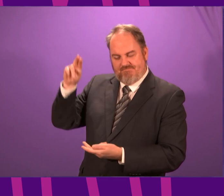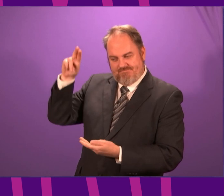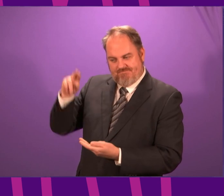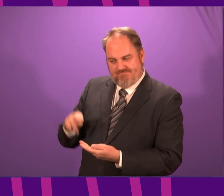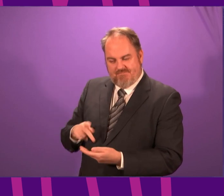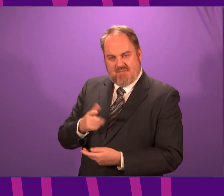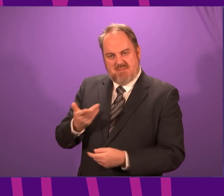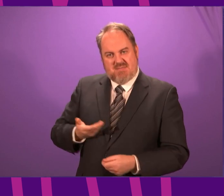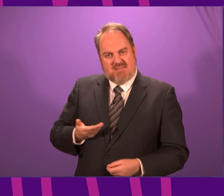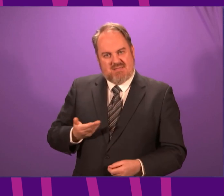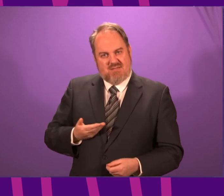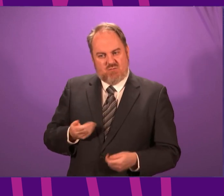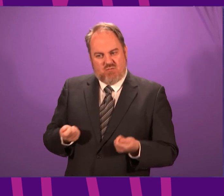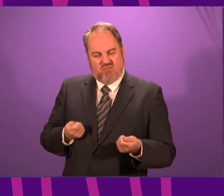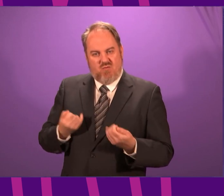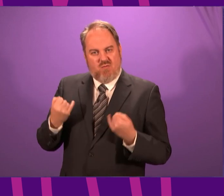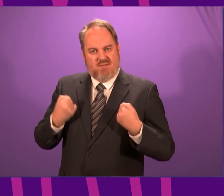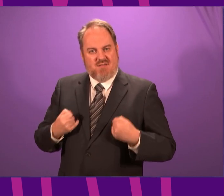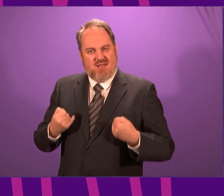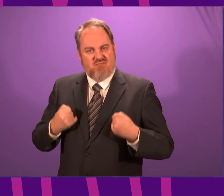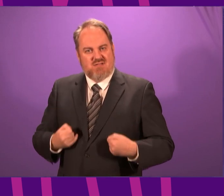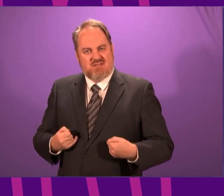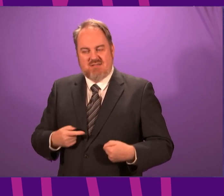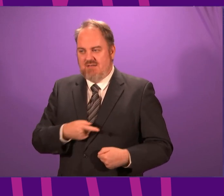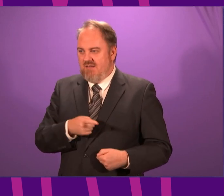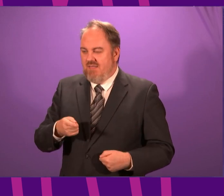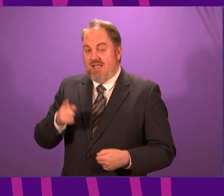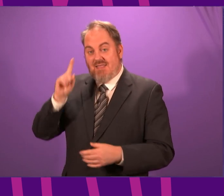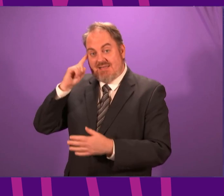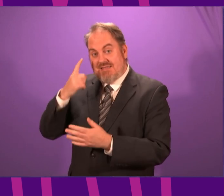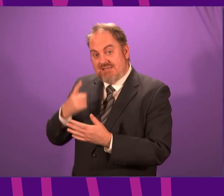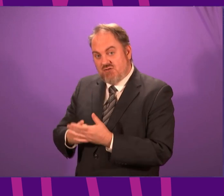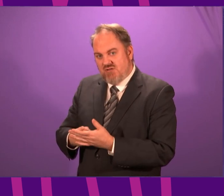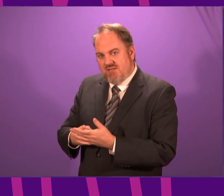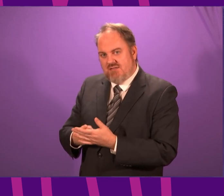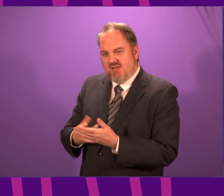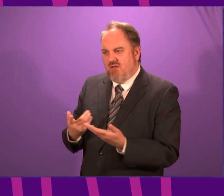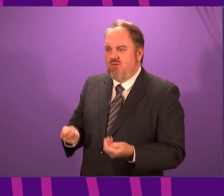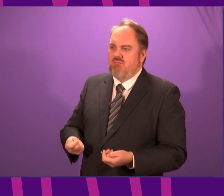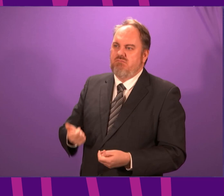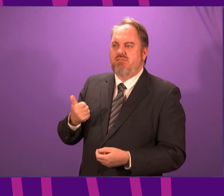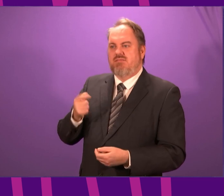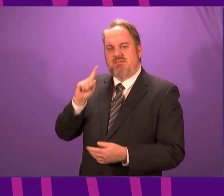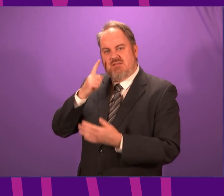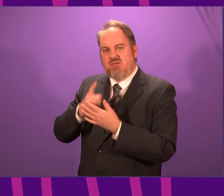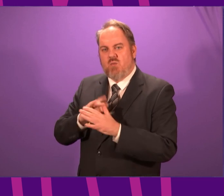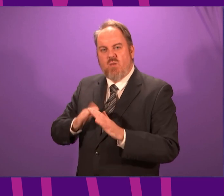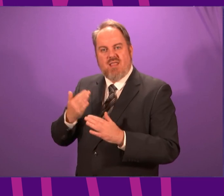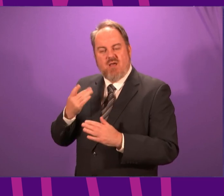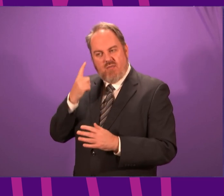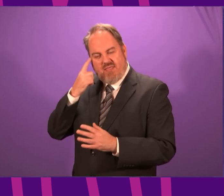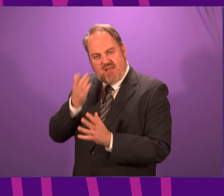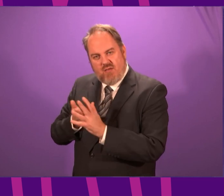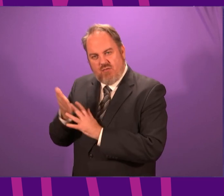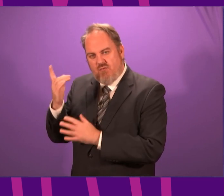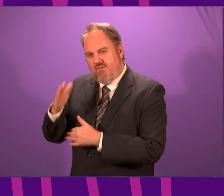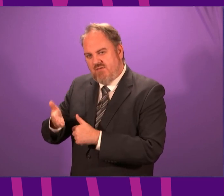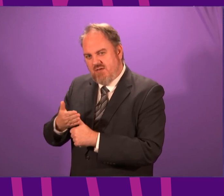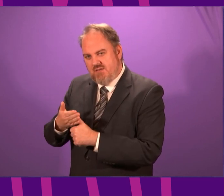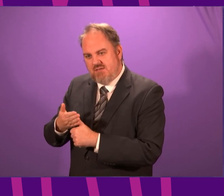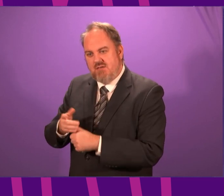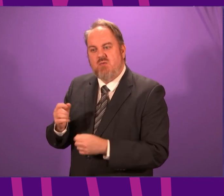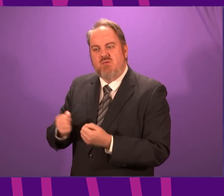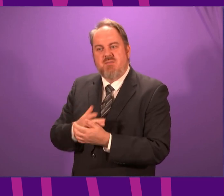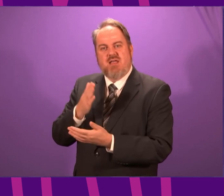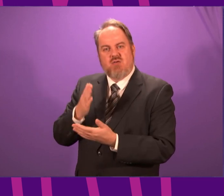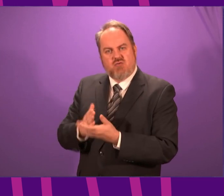to grow, and even just to stay open, that these decisions are not taken lightly, that they will be consulted with, they will be supported.